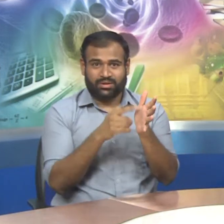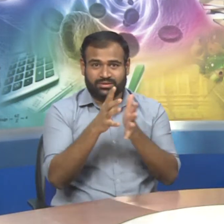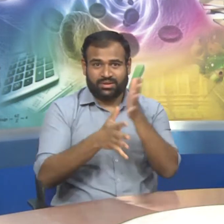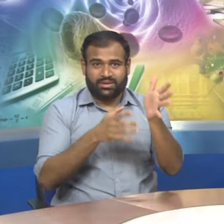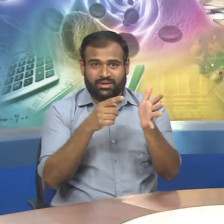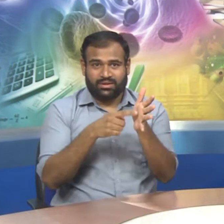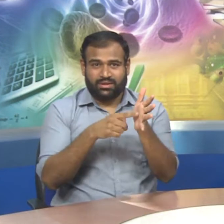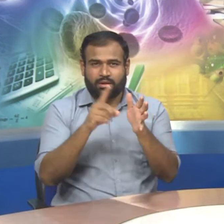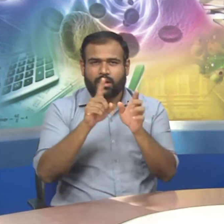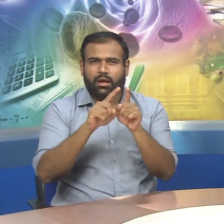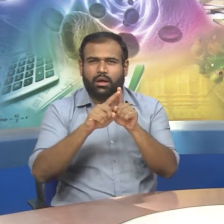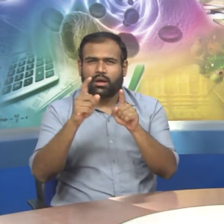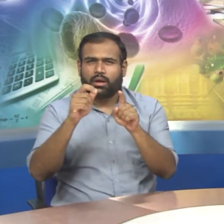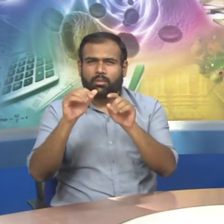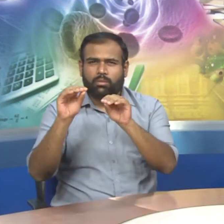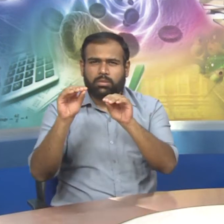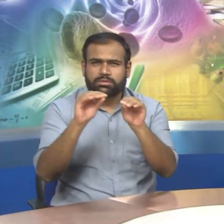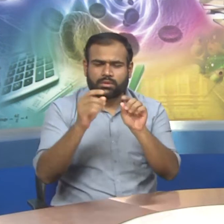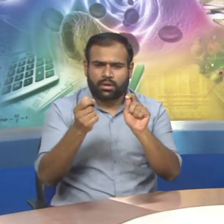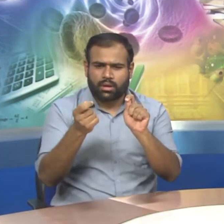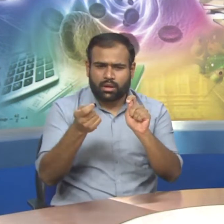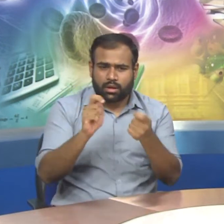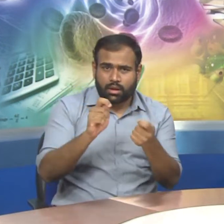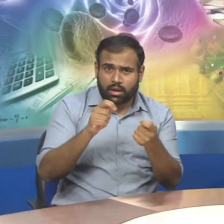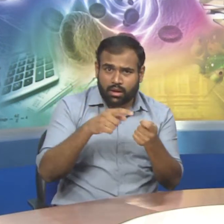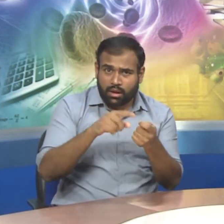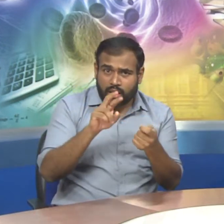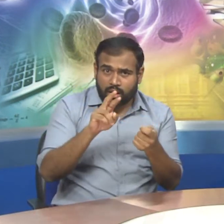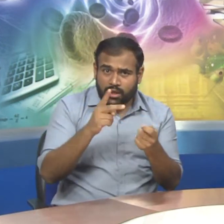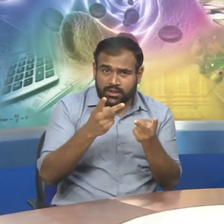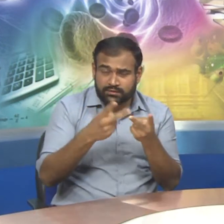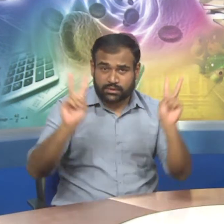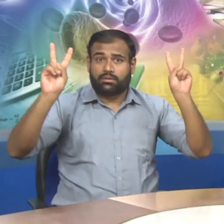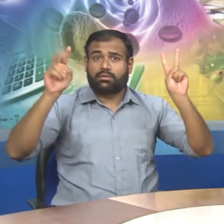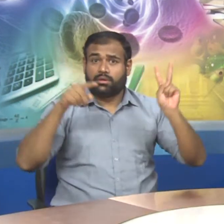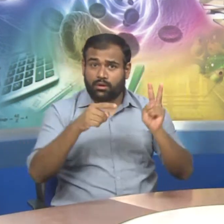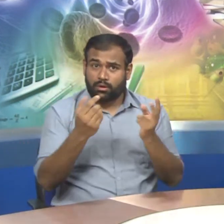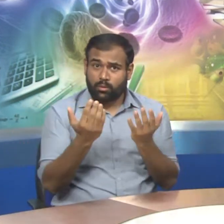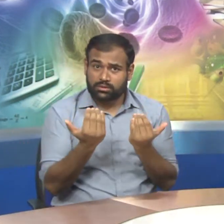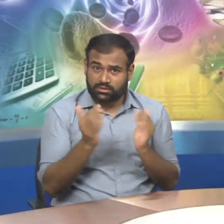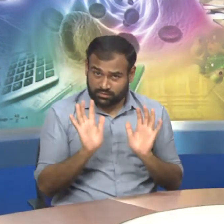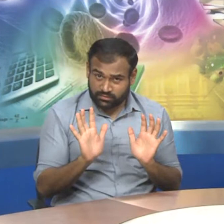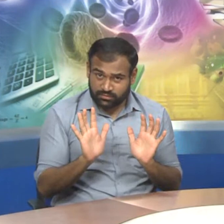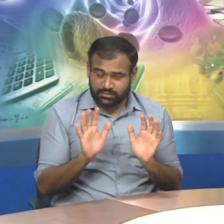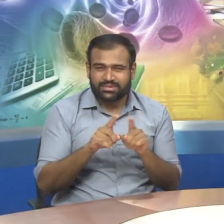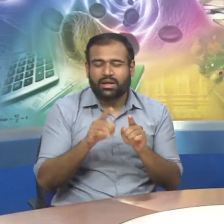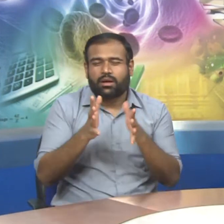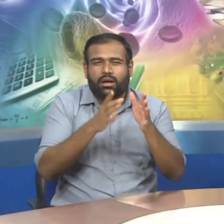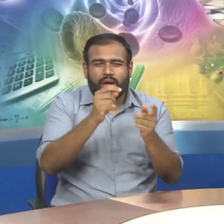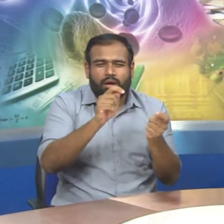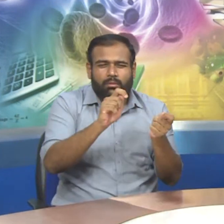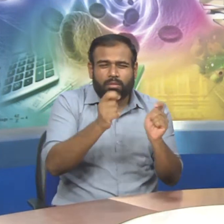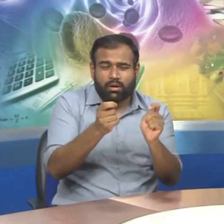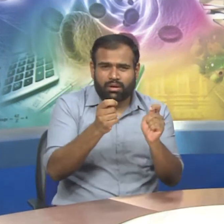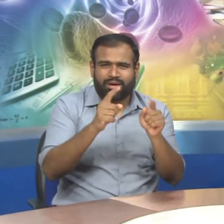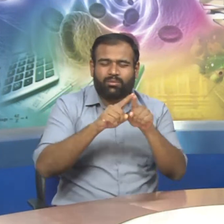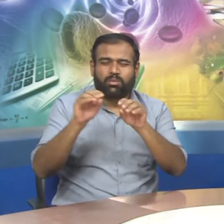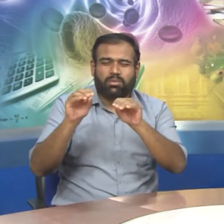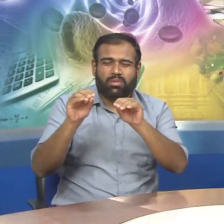false. It is possible to change meaning of the sign by changing movement.